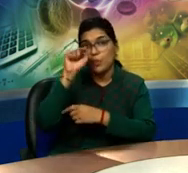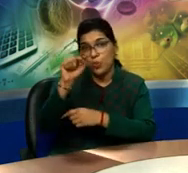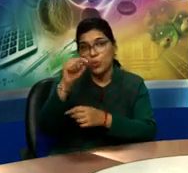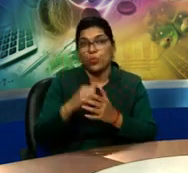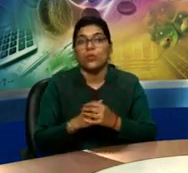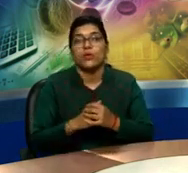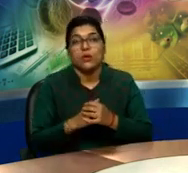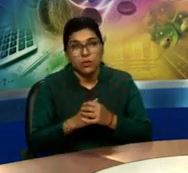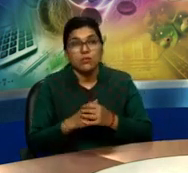The ninth point